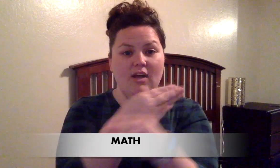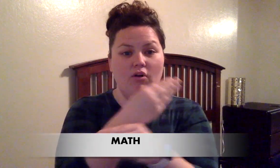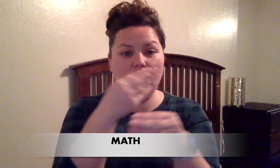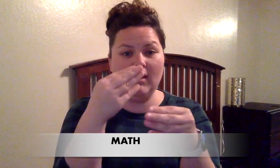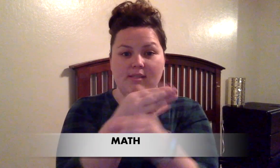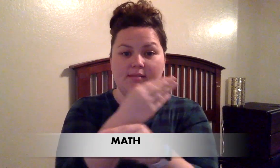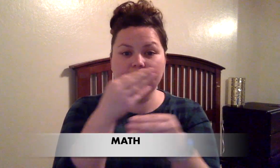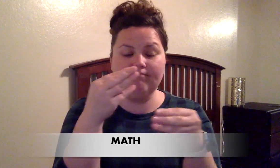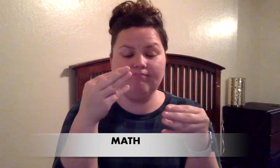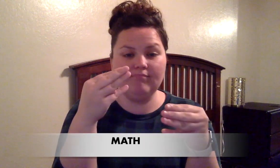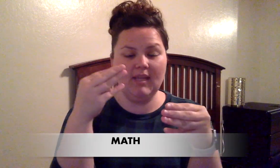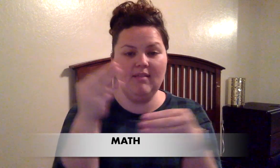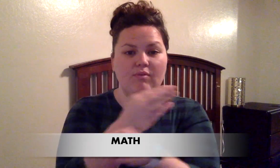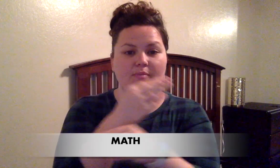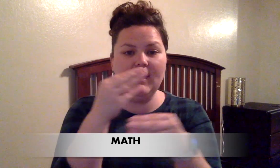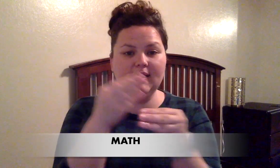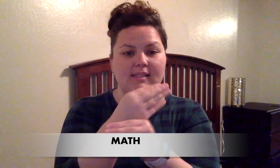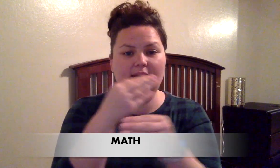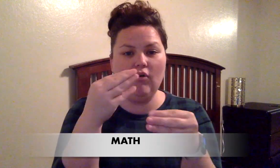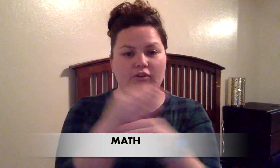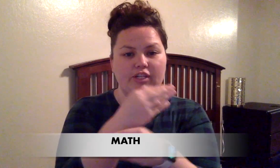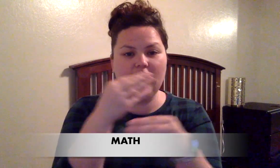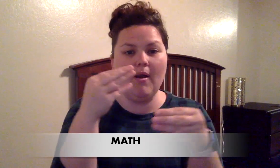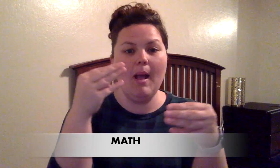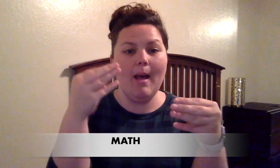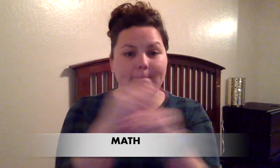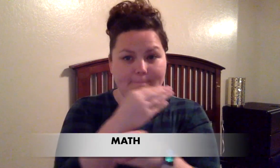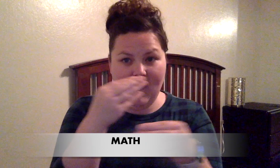go across. And the movement is like over each other. Math.